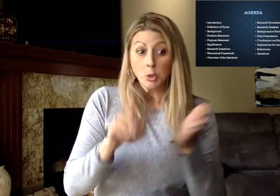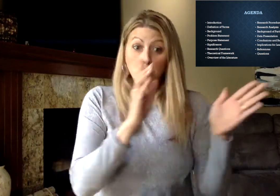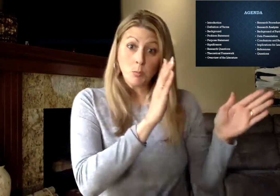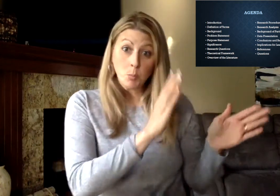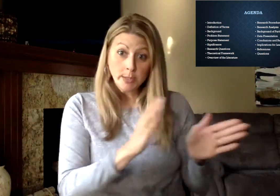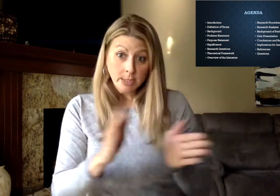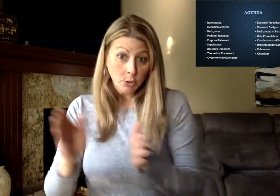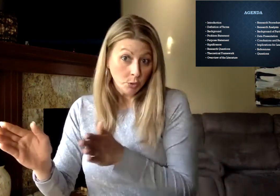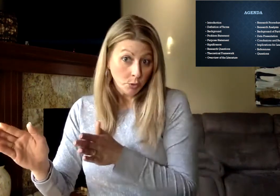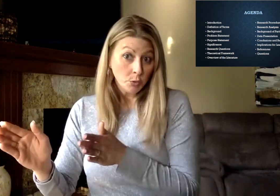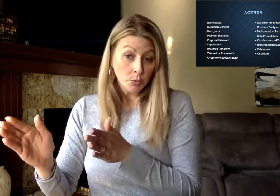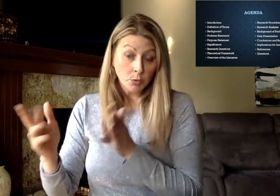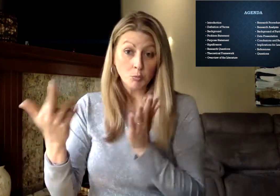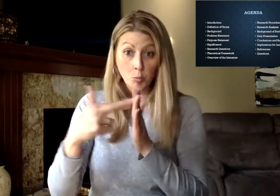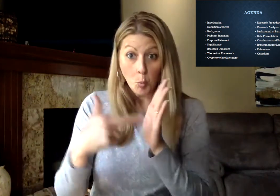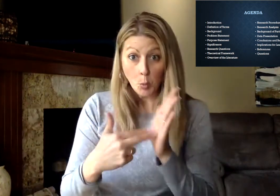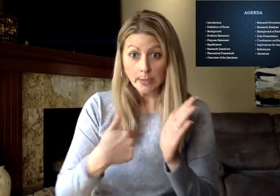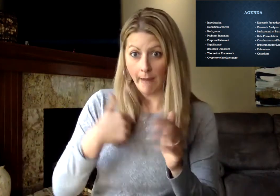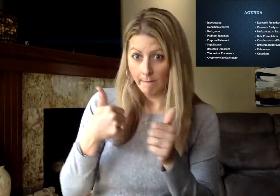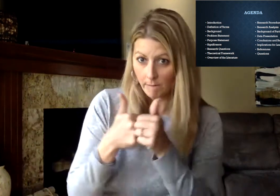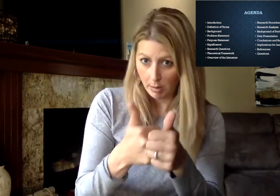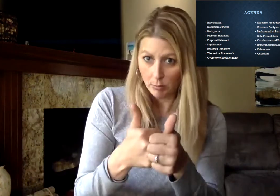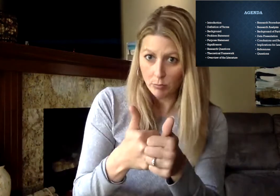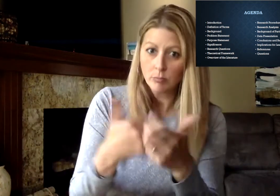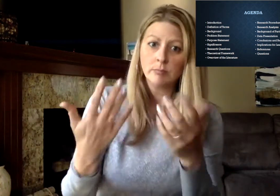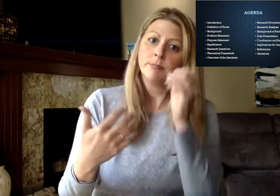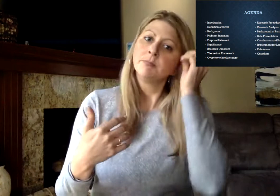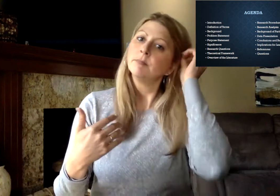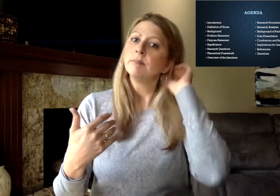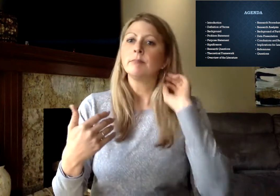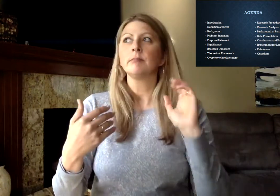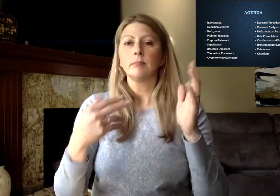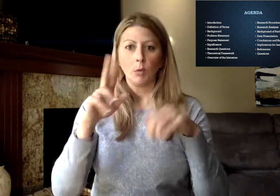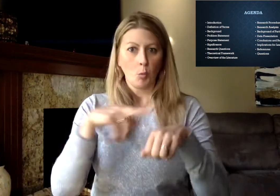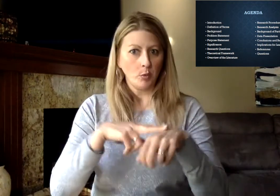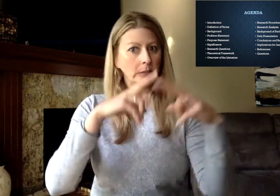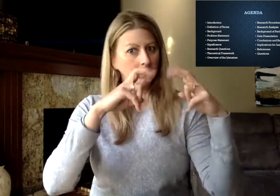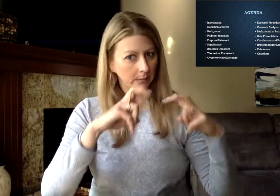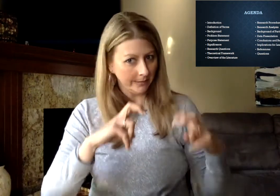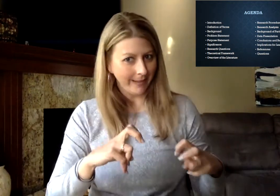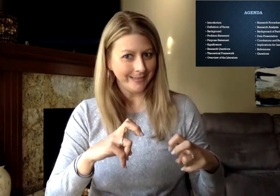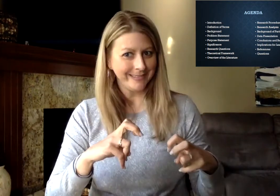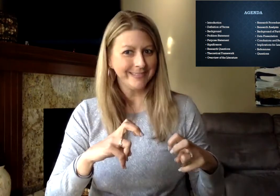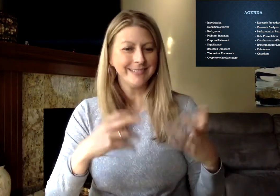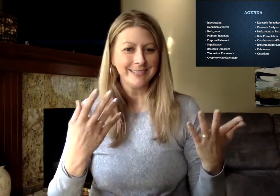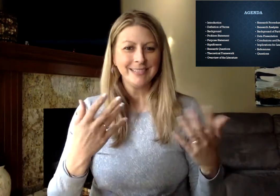the research procedures and rules that I followed, and of course the analysis.